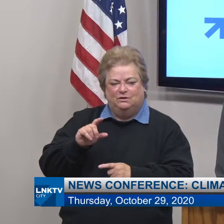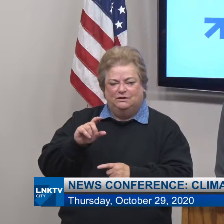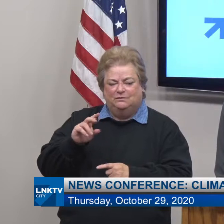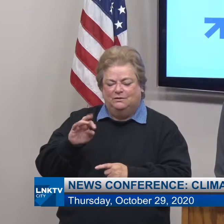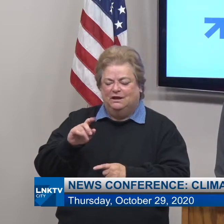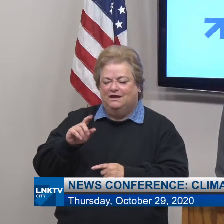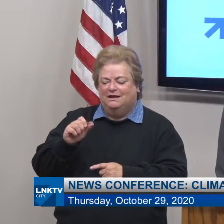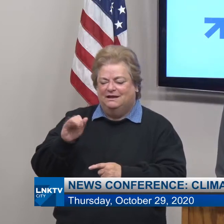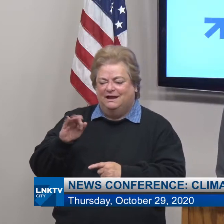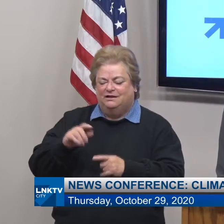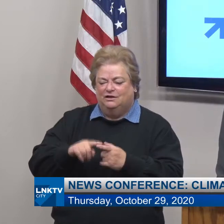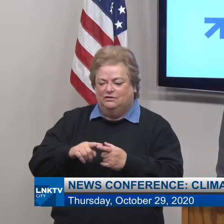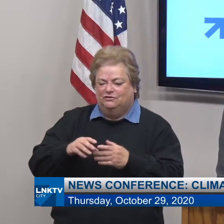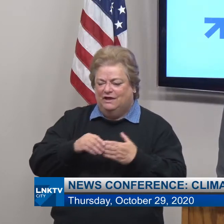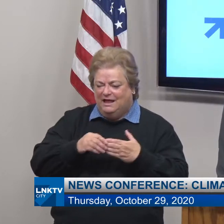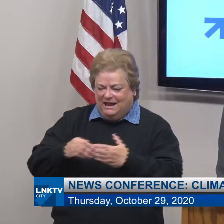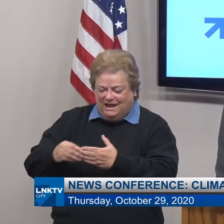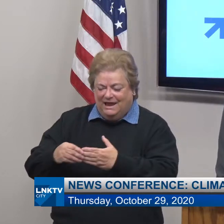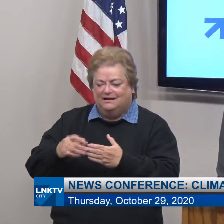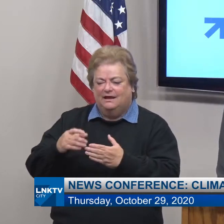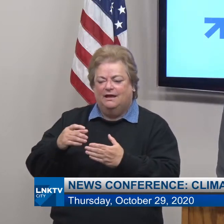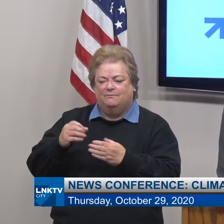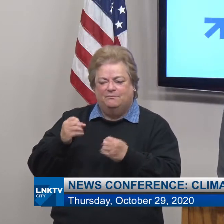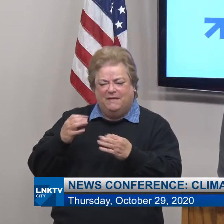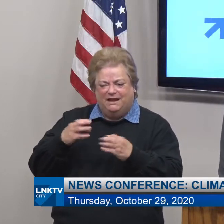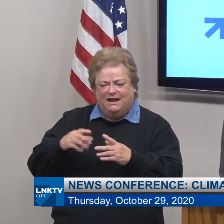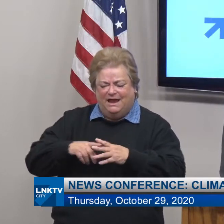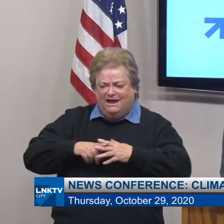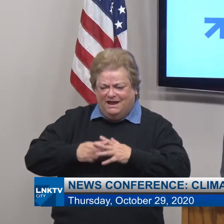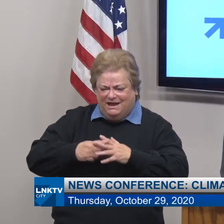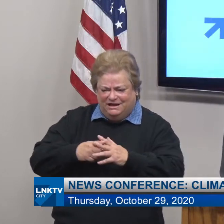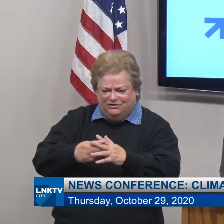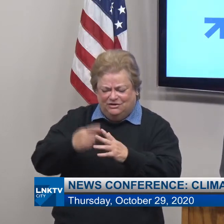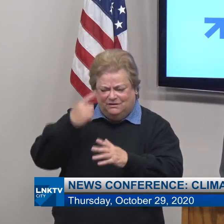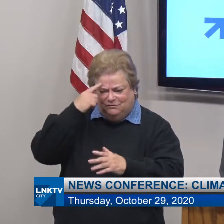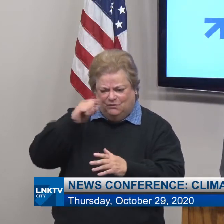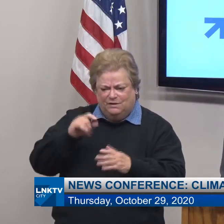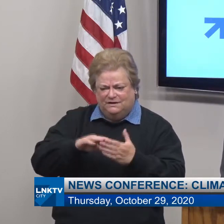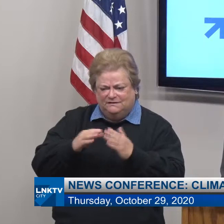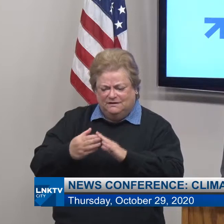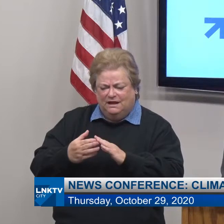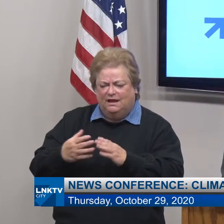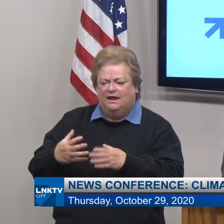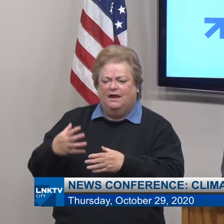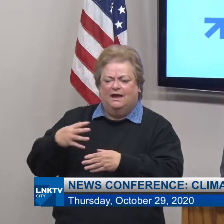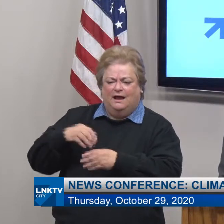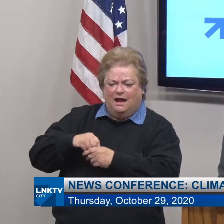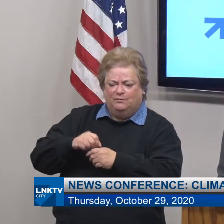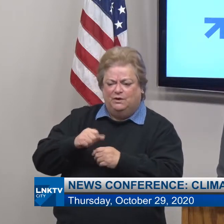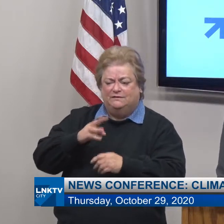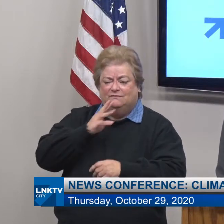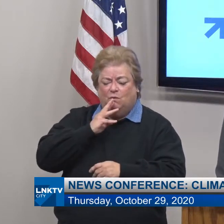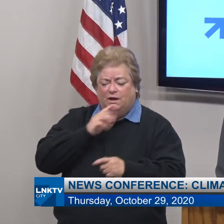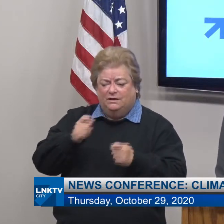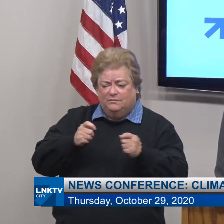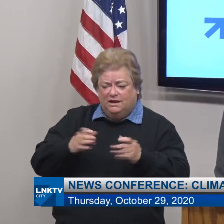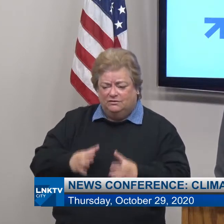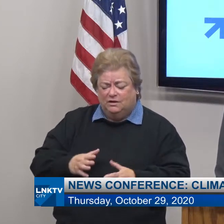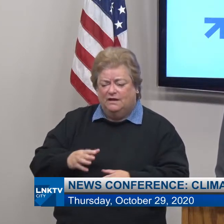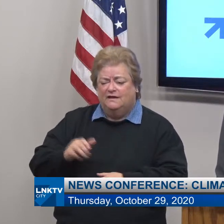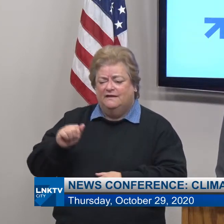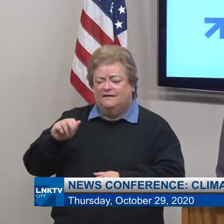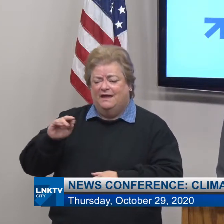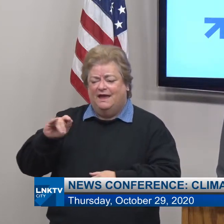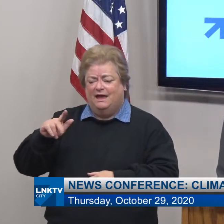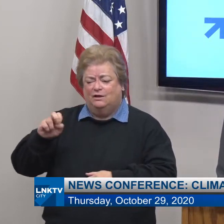of environmental and resiliency initiatives for the city, including the development of a comprehensive water management plan, the Antelope Valley Flood